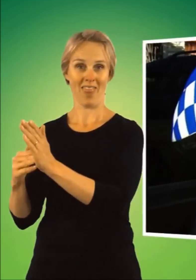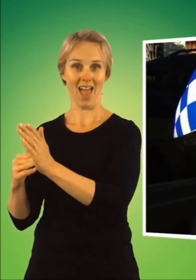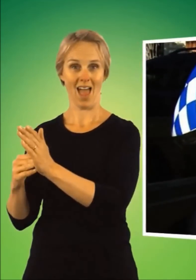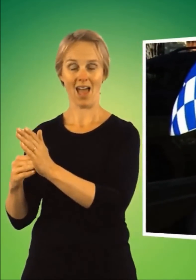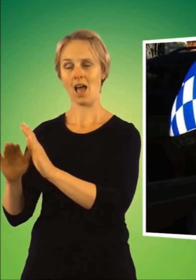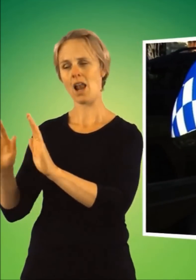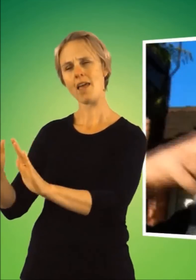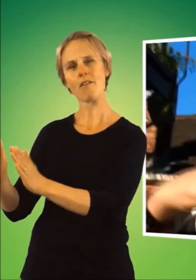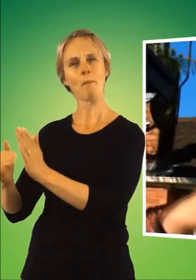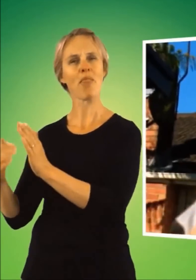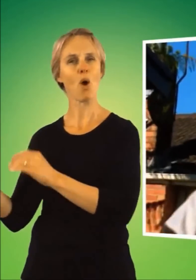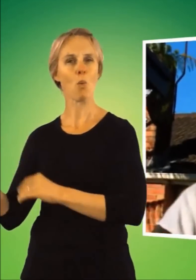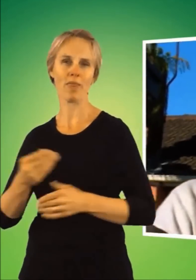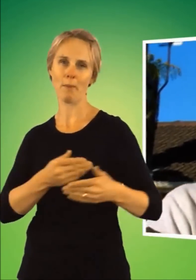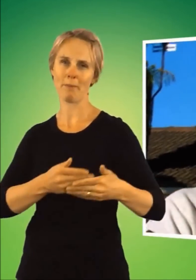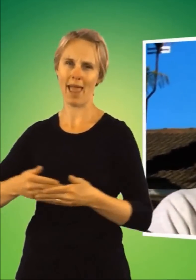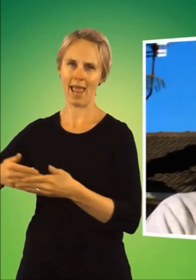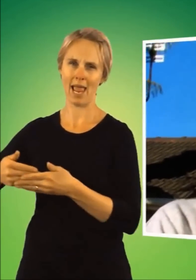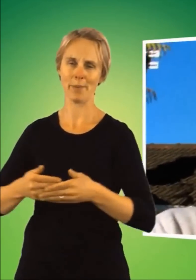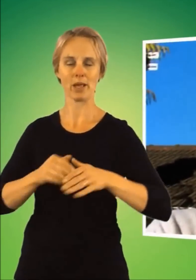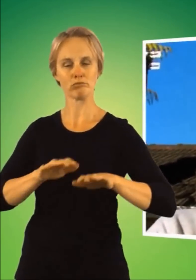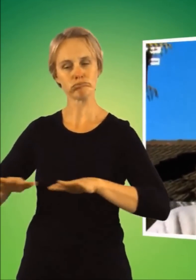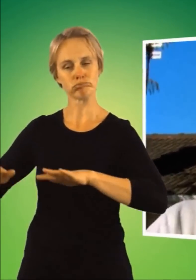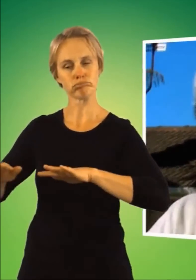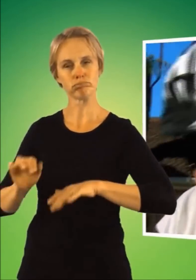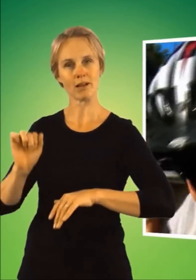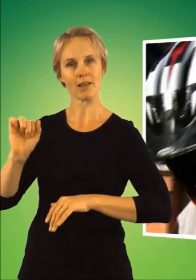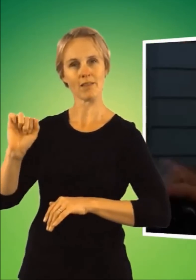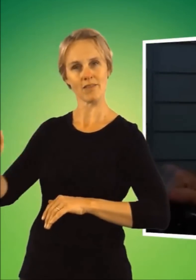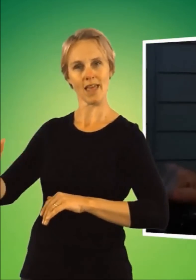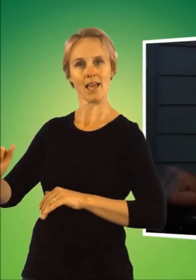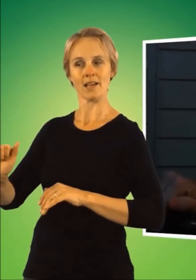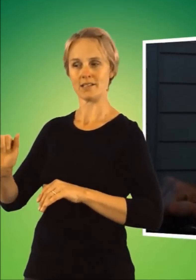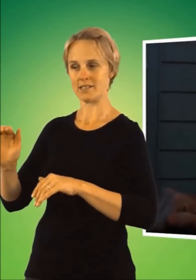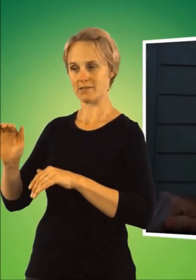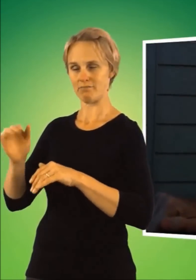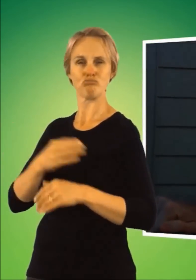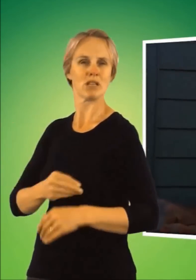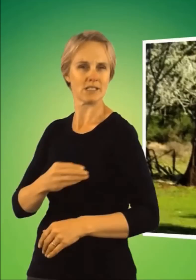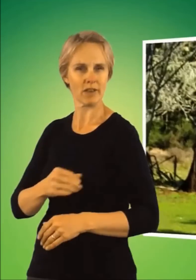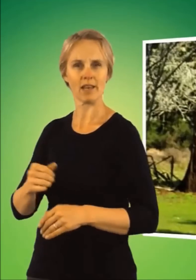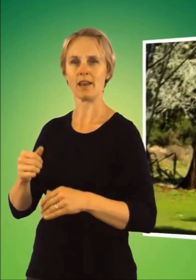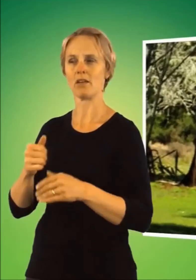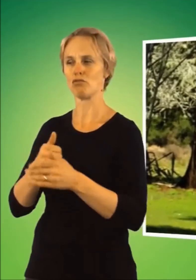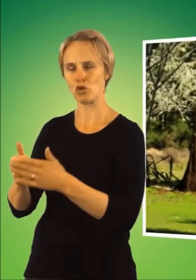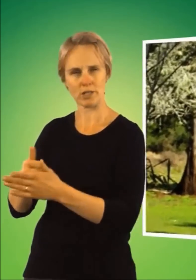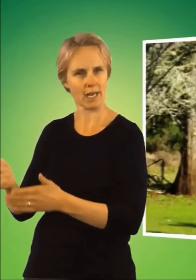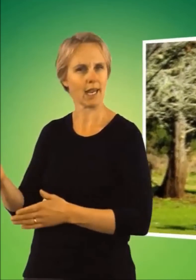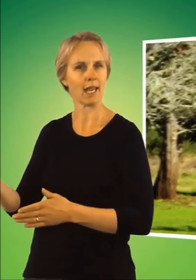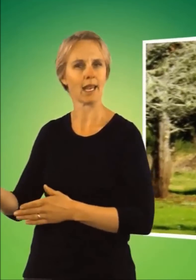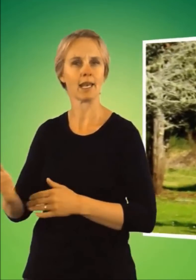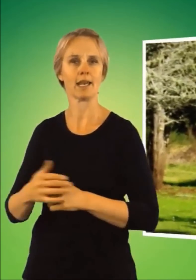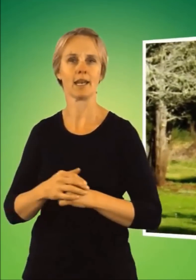bit, so then mum can look after the new baby and get the new baby settled and into a routine and into the breastfeeding